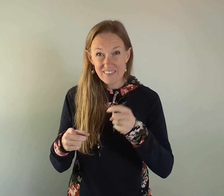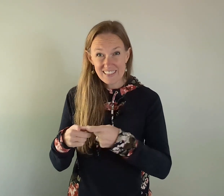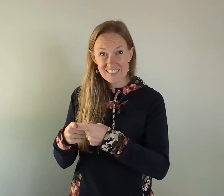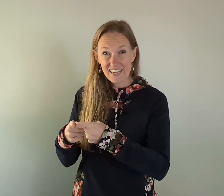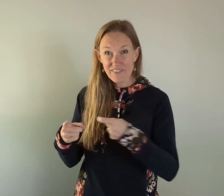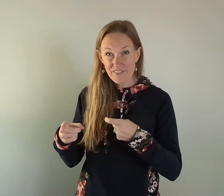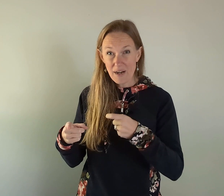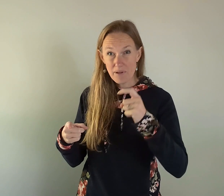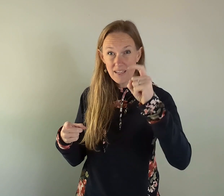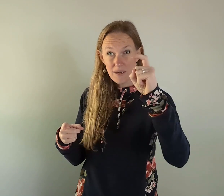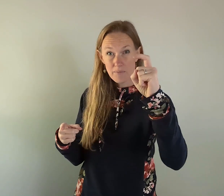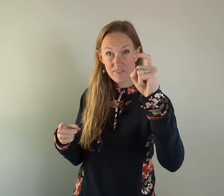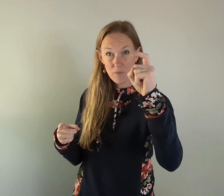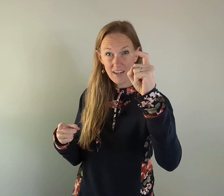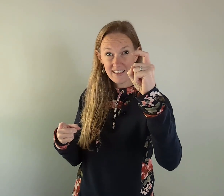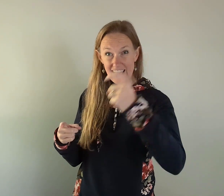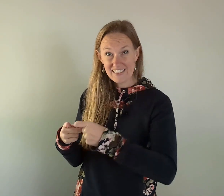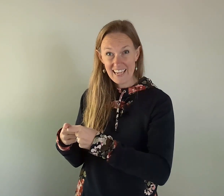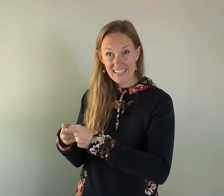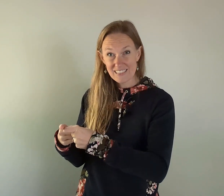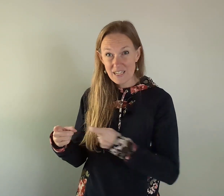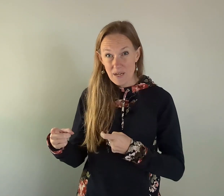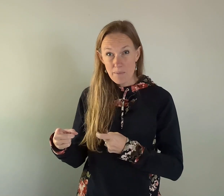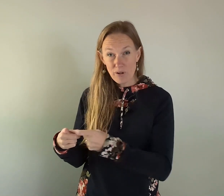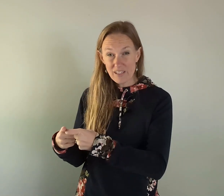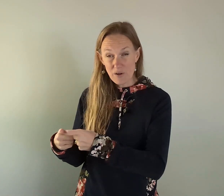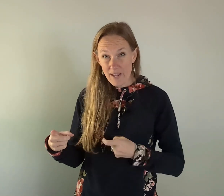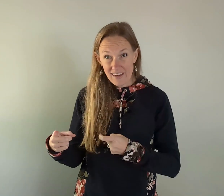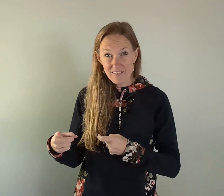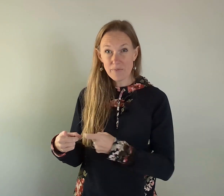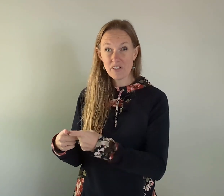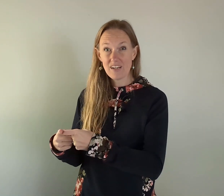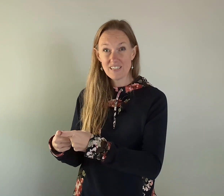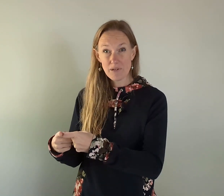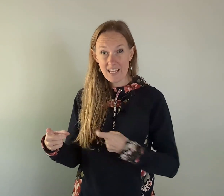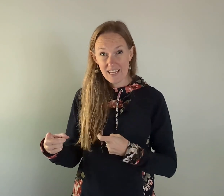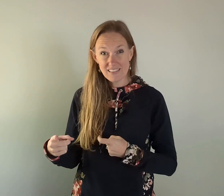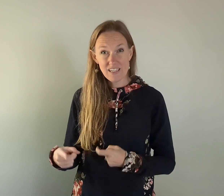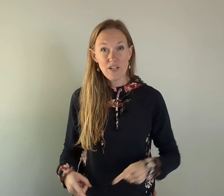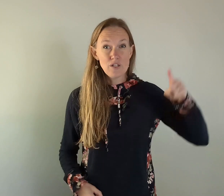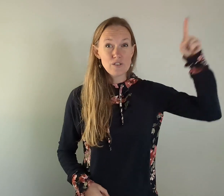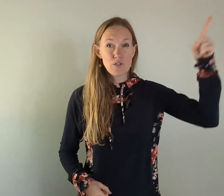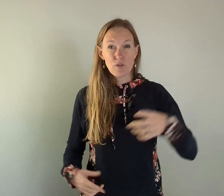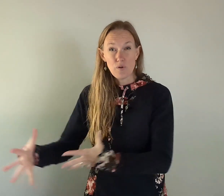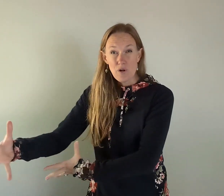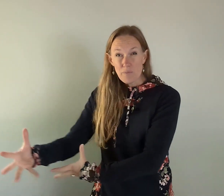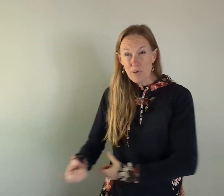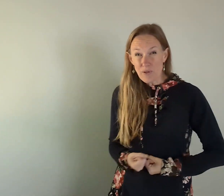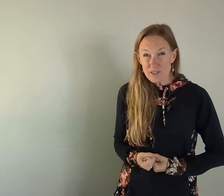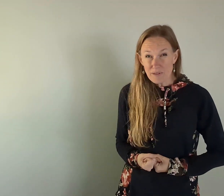need the sign from, but if you want it, the X hand, pulling away from your non-dominant hand. So you pulled